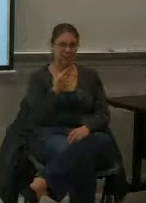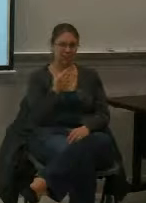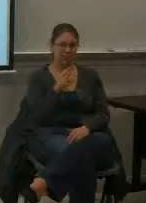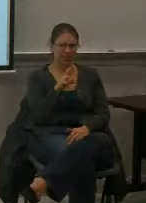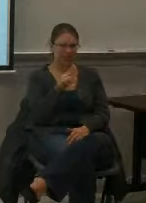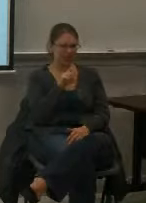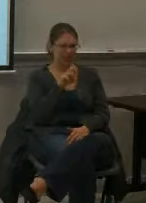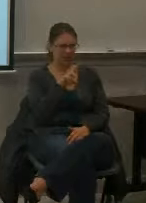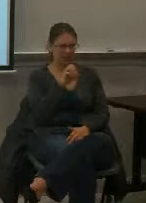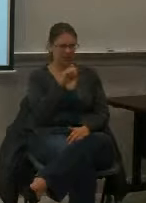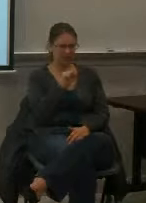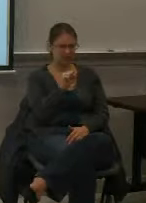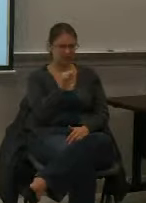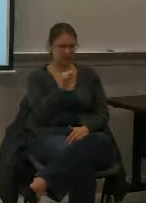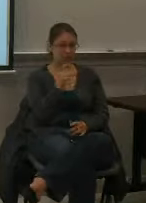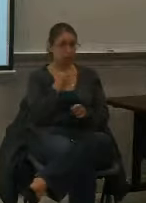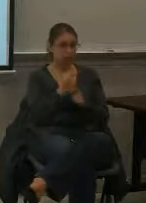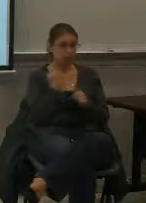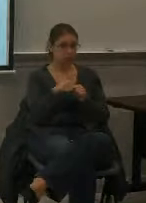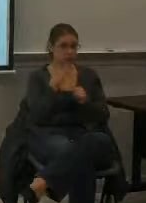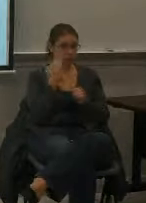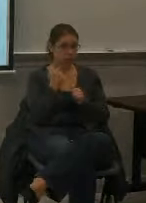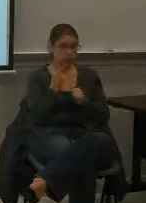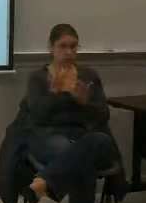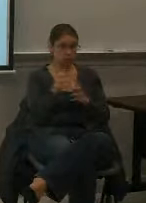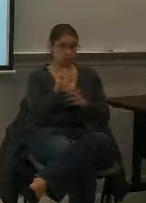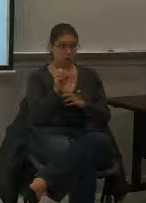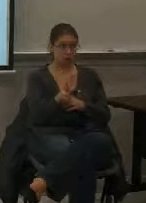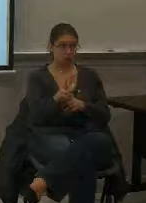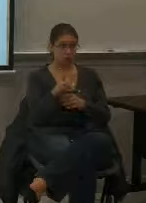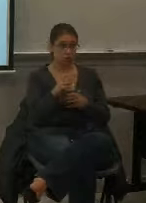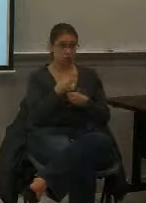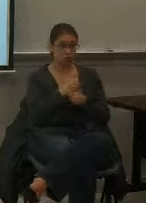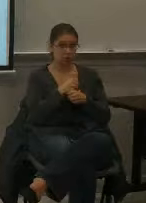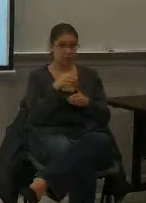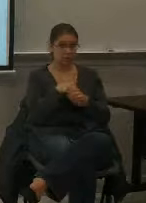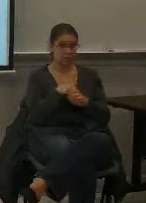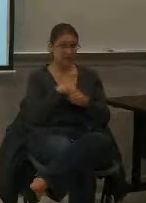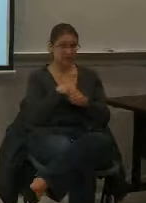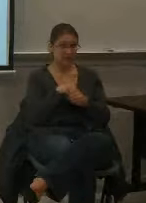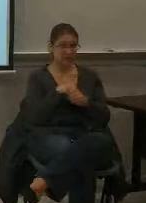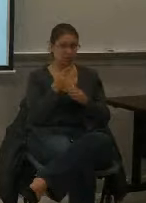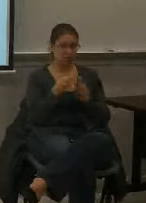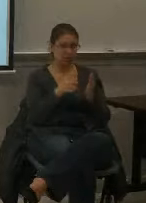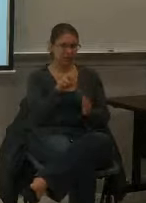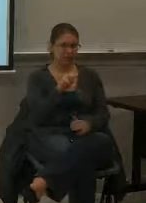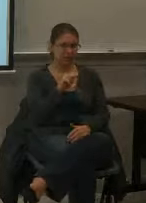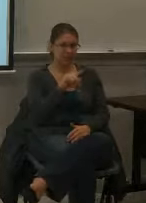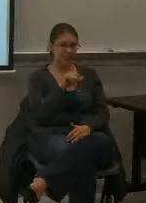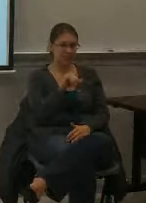why. Right. Because anybody remember why that was? They don't want O2 production inside there. What enzyme it